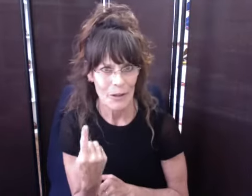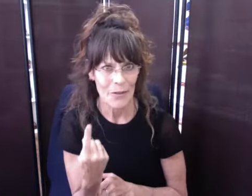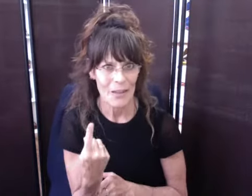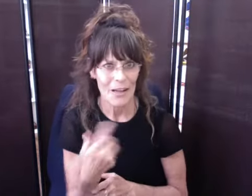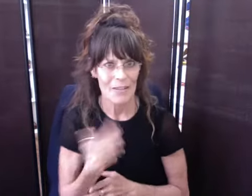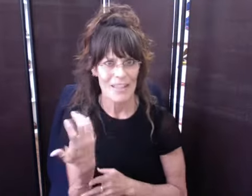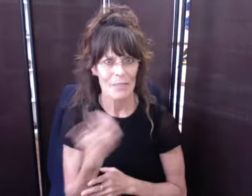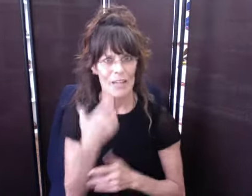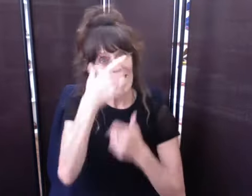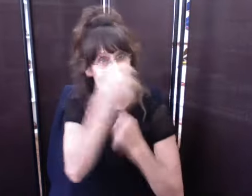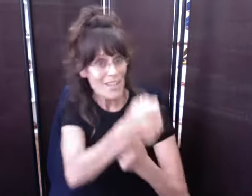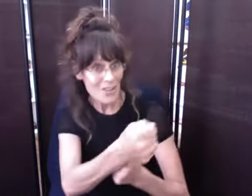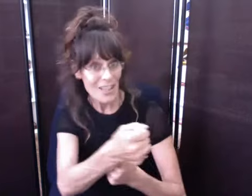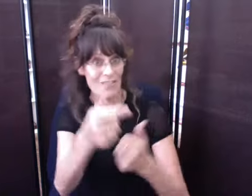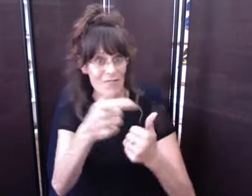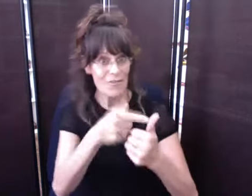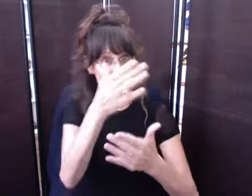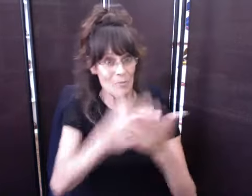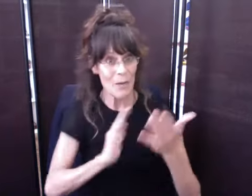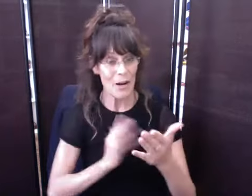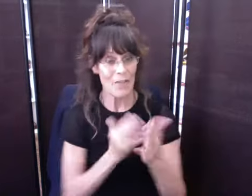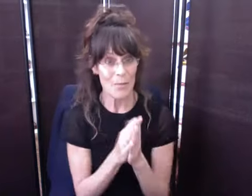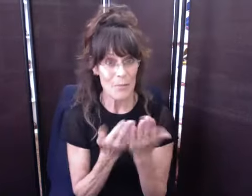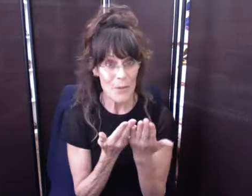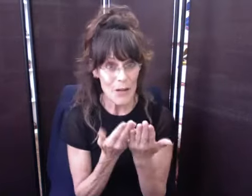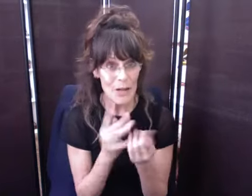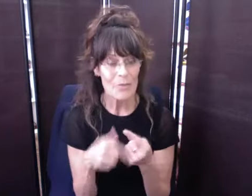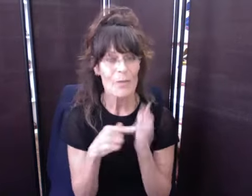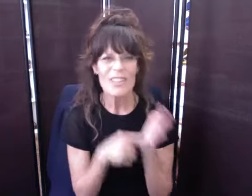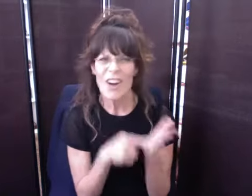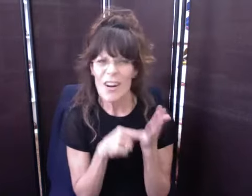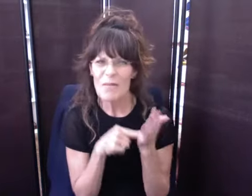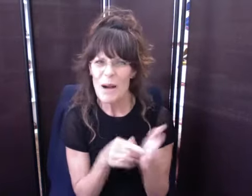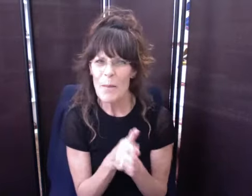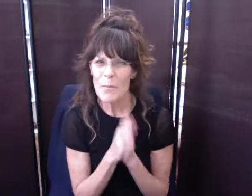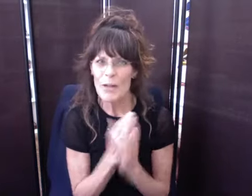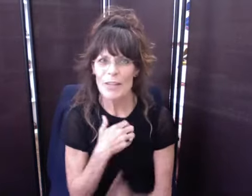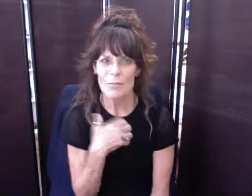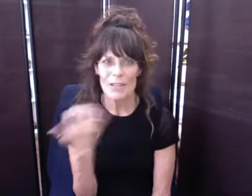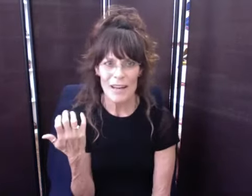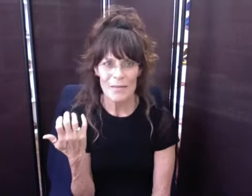in the first portion of our book, when they talk about prayers and resentments, they ask me to pray for